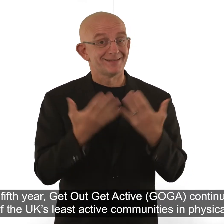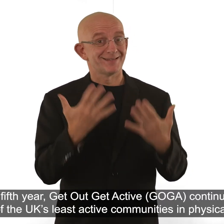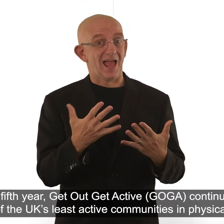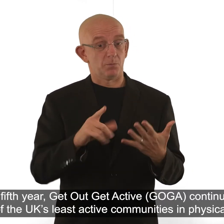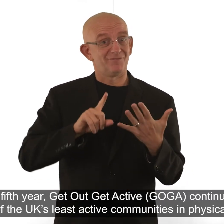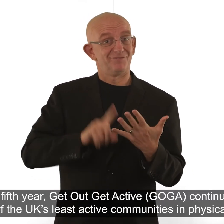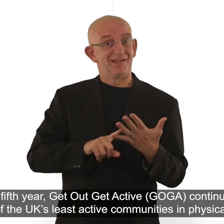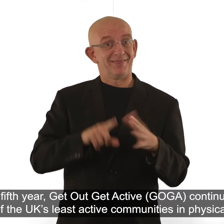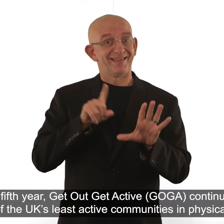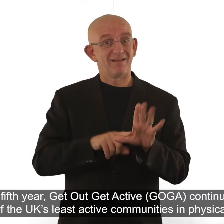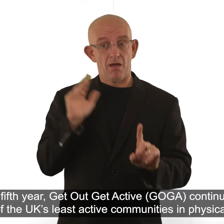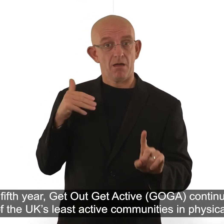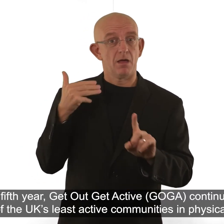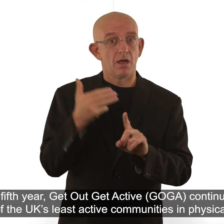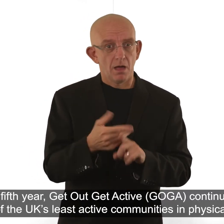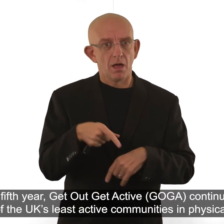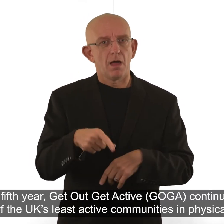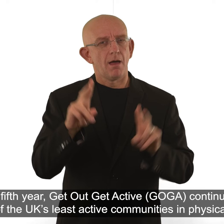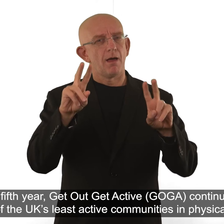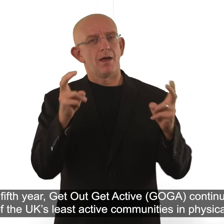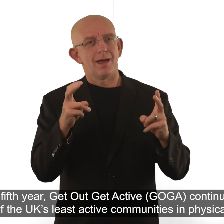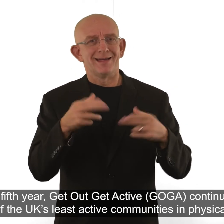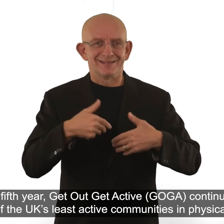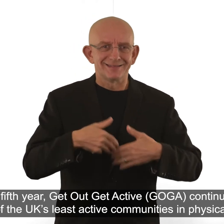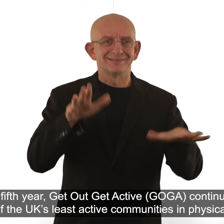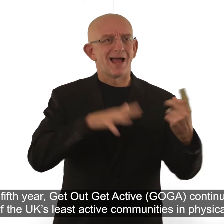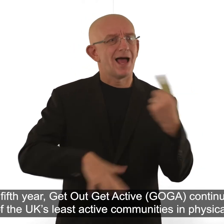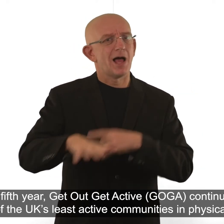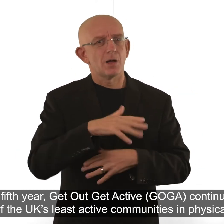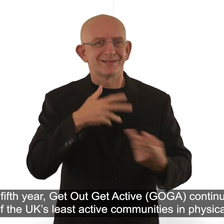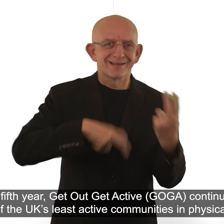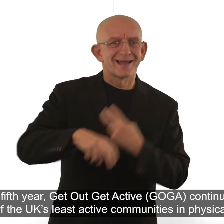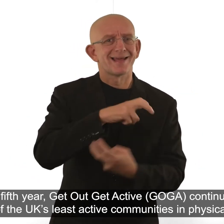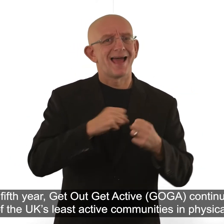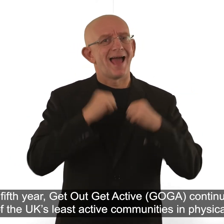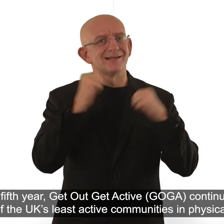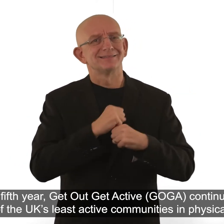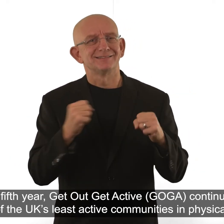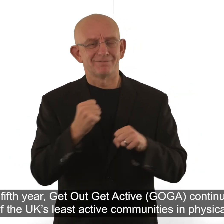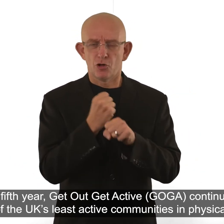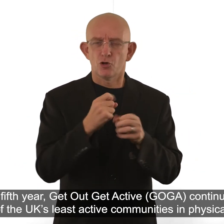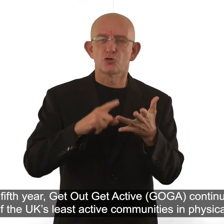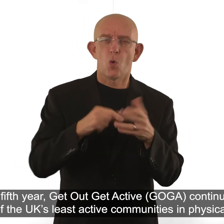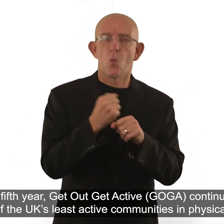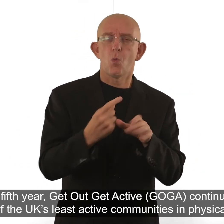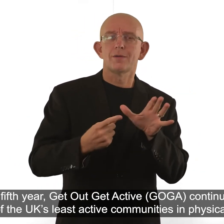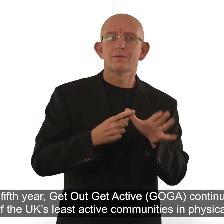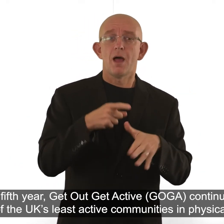Now, in its 5th year, Get Out, Get Active, GOGA, continues to engage some of the UK's least